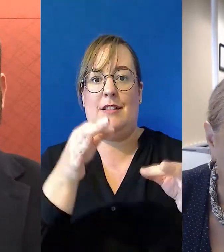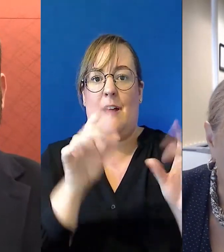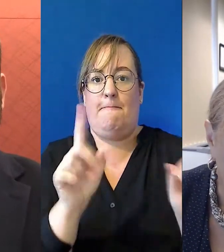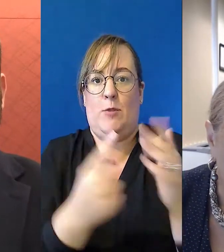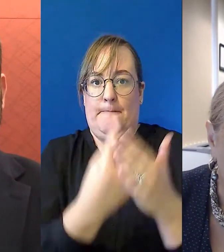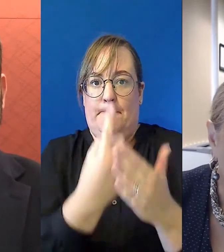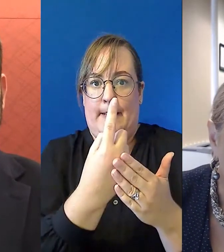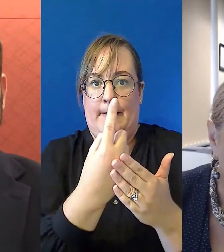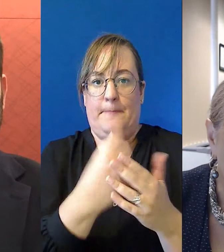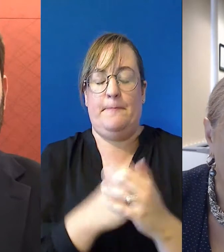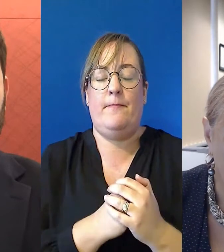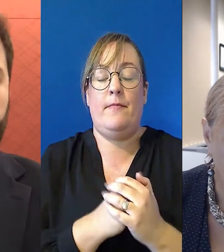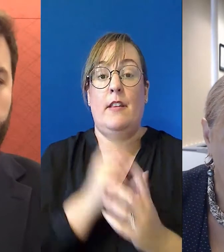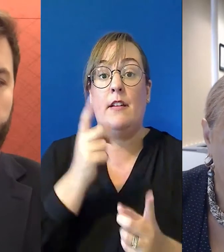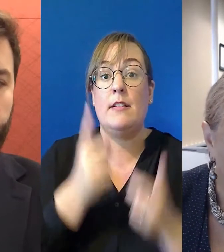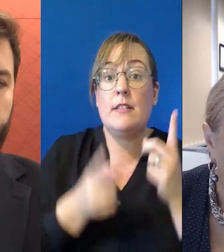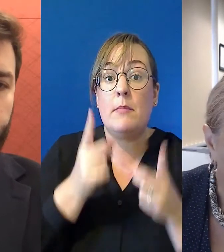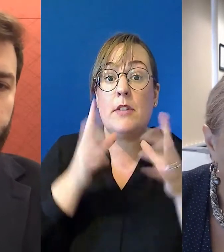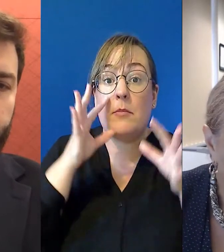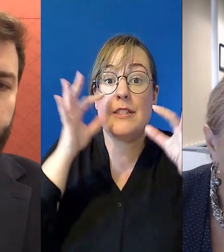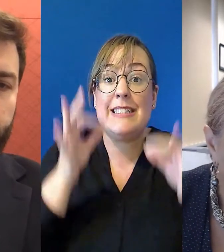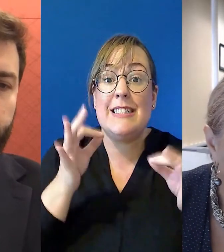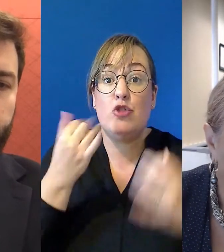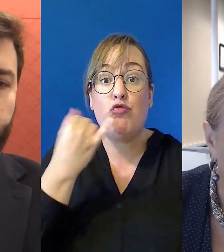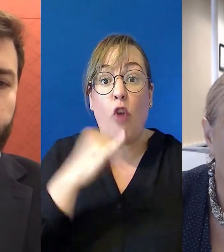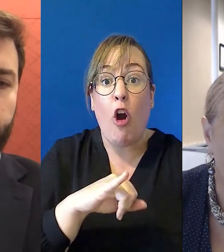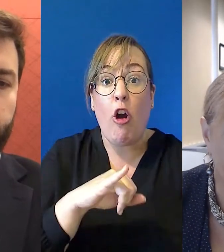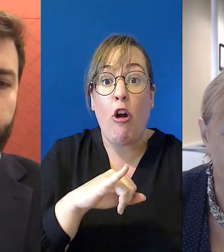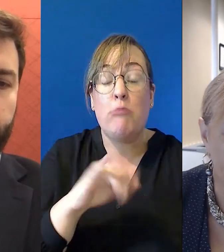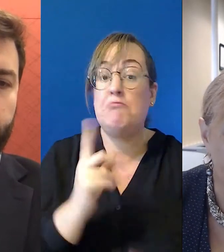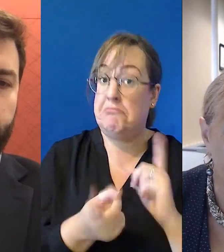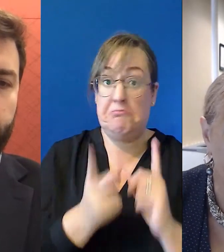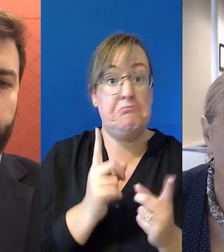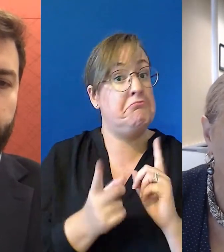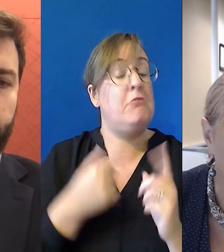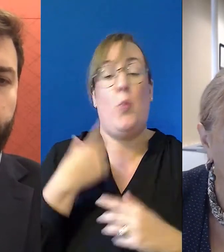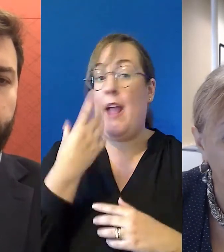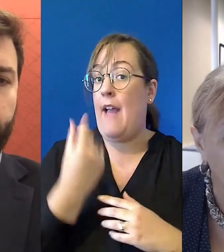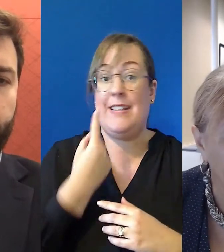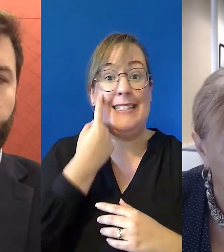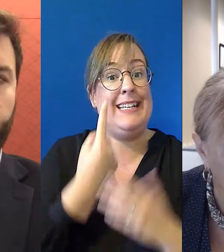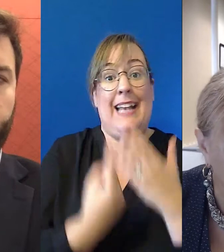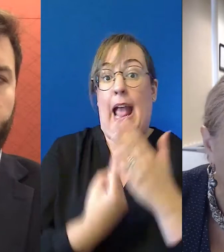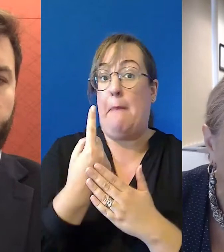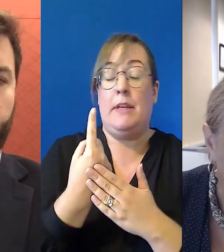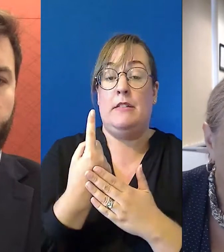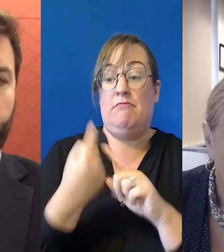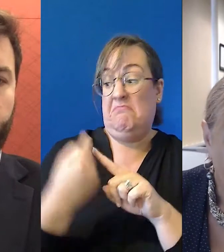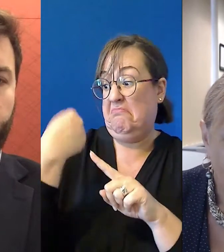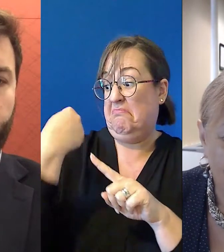And sometimes those decisions will be wrong. And we've seen instances in New Zealand where they have been